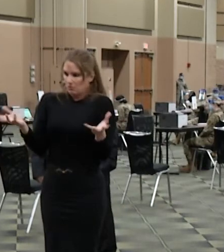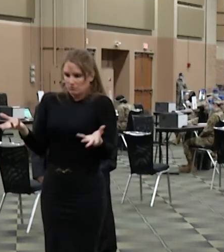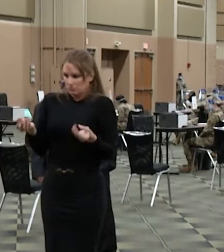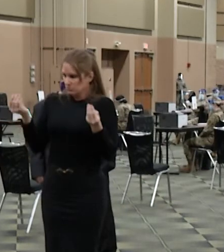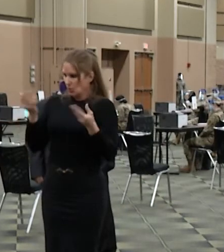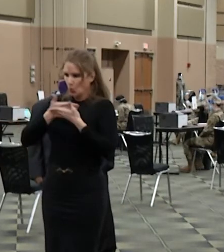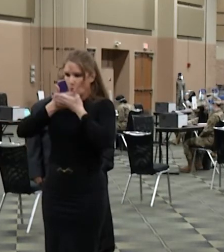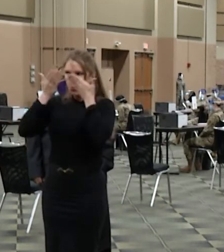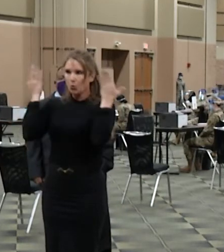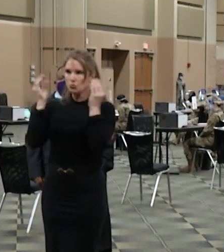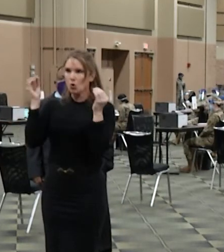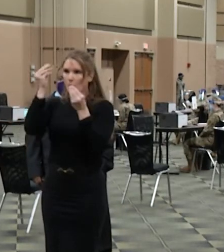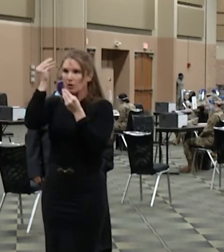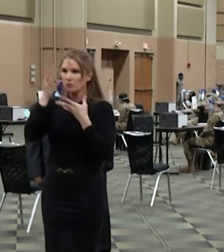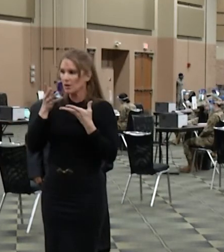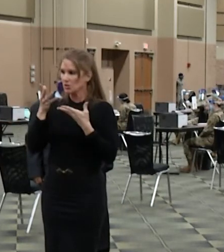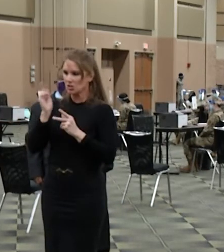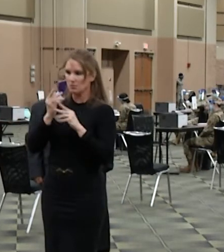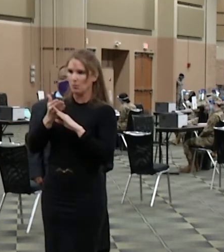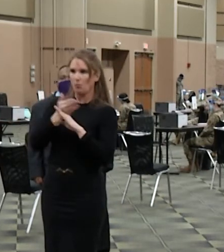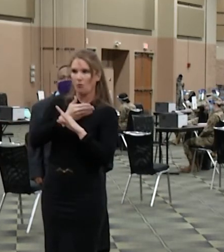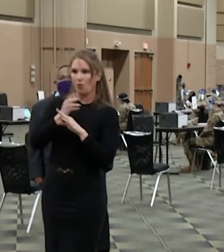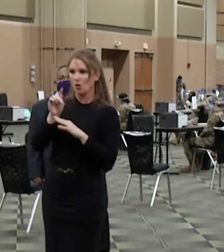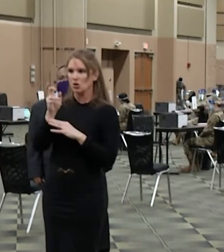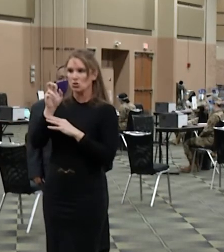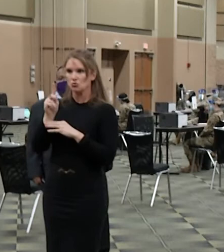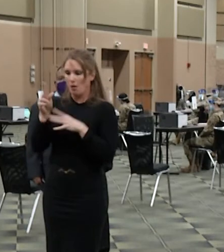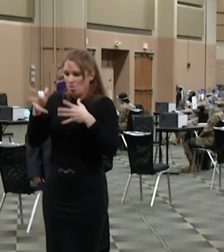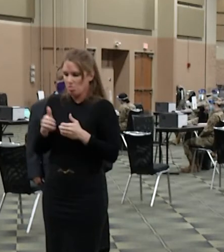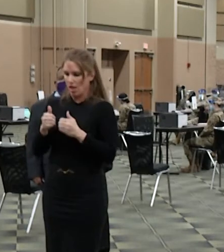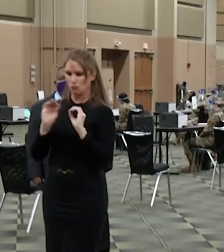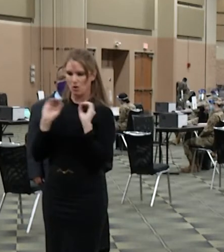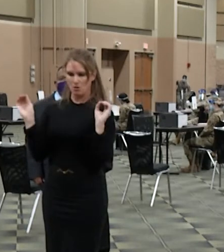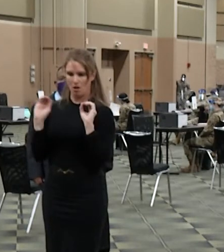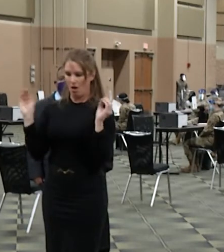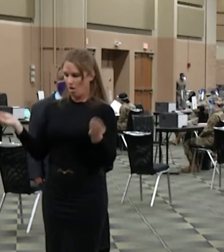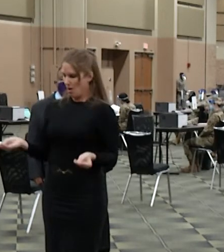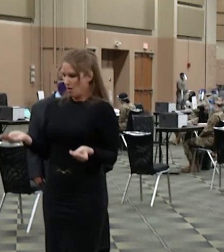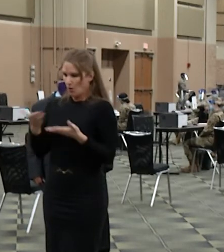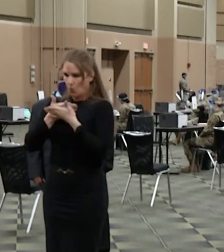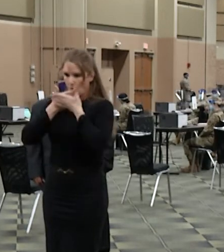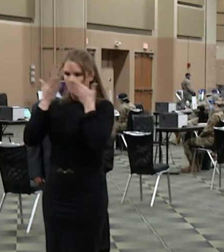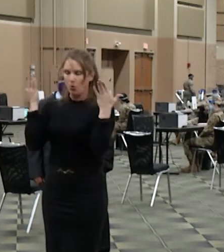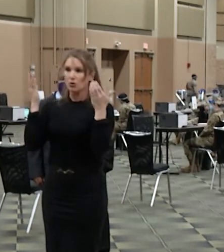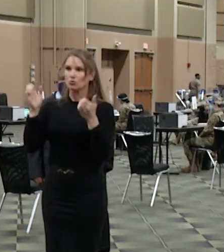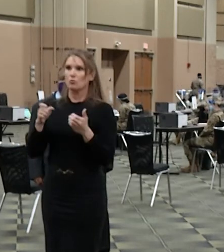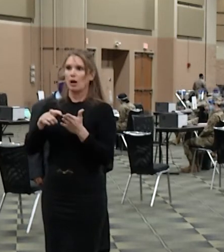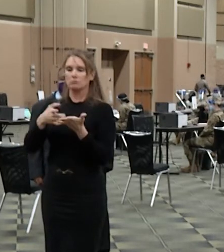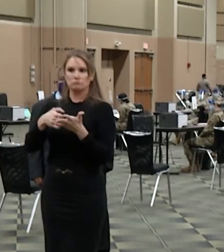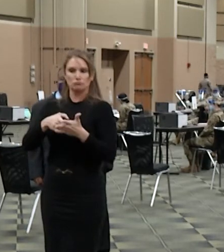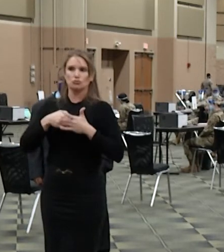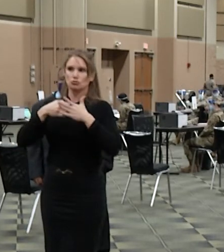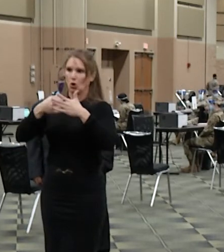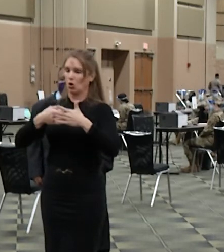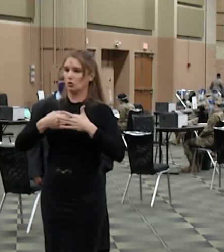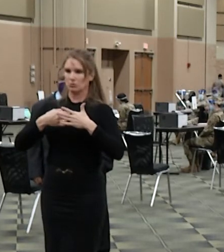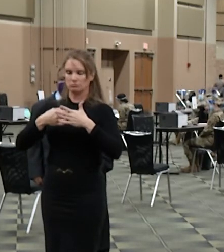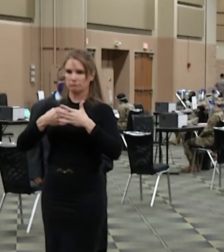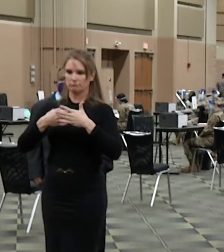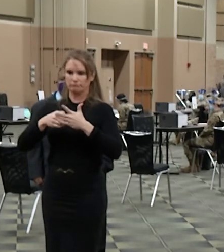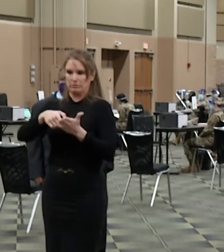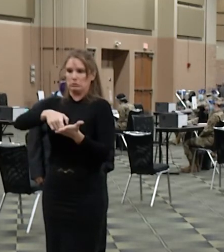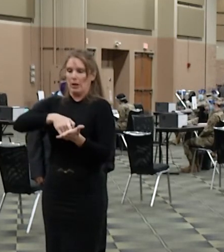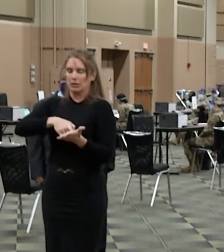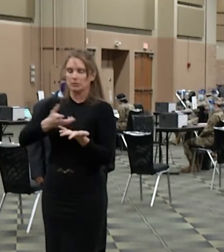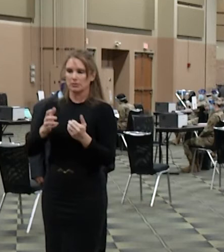no information. The people who had been there before left them with nothing to work with. So they've had to pick up the pieces from that.